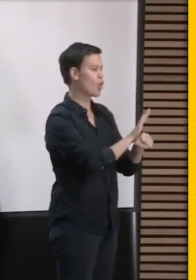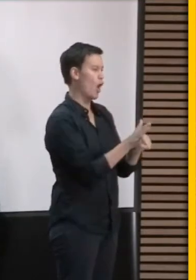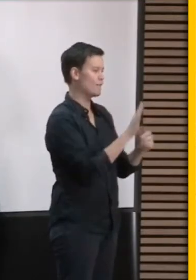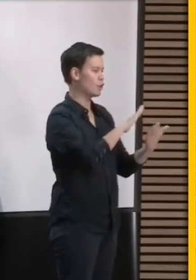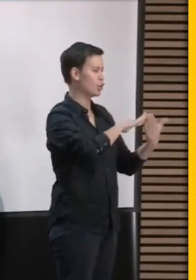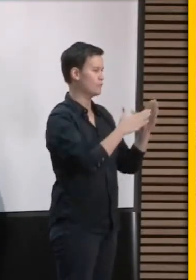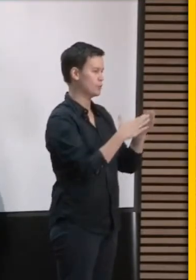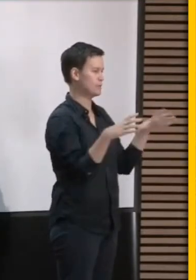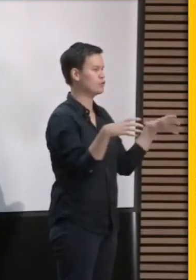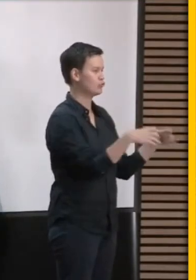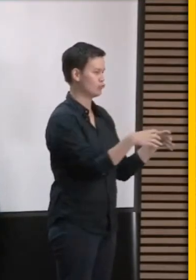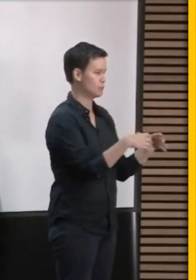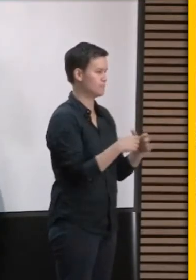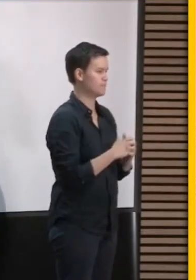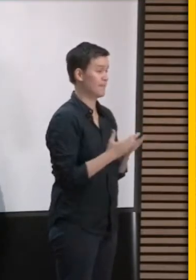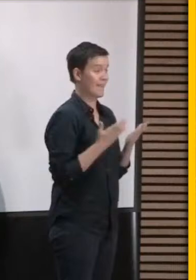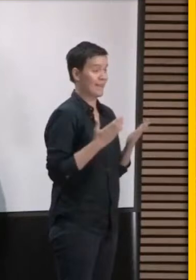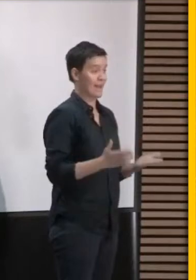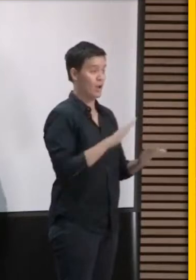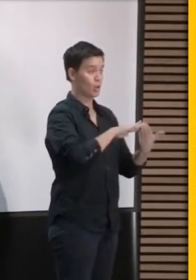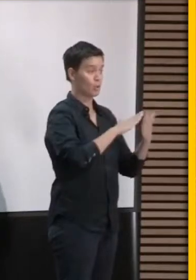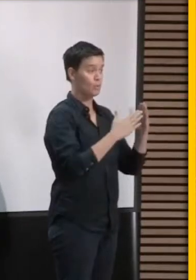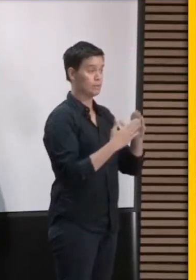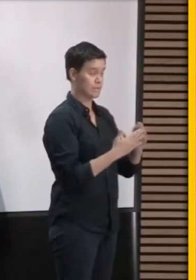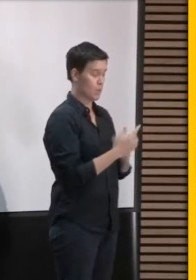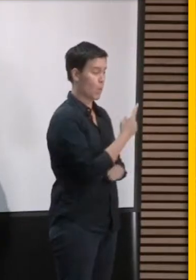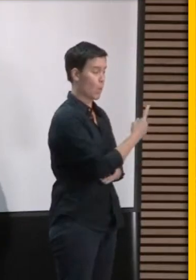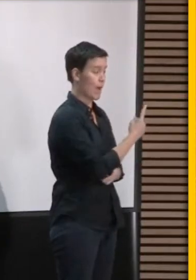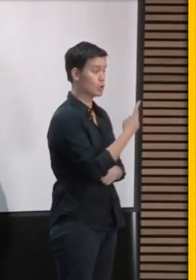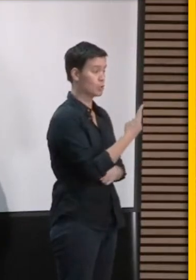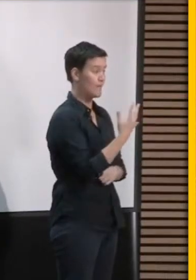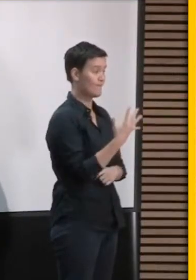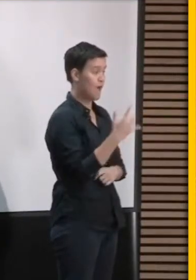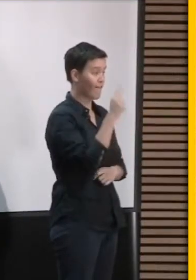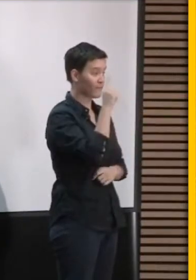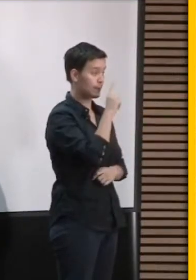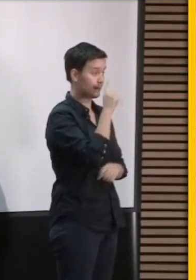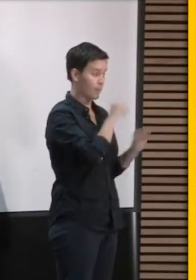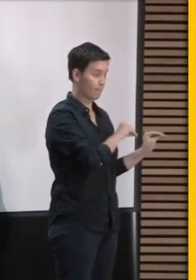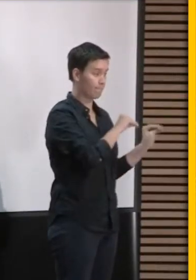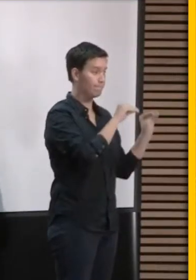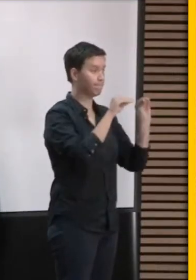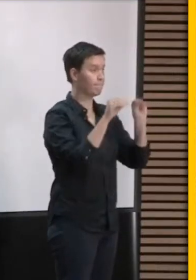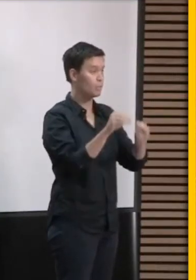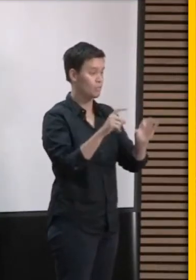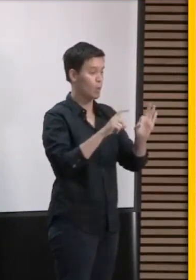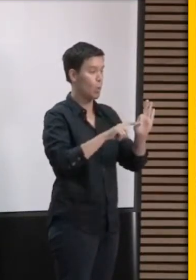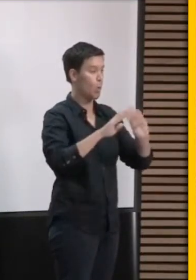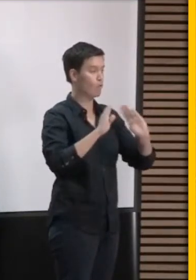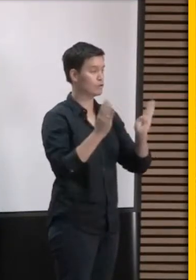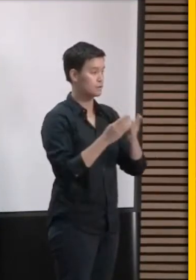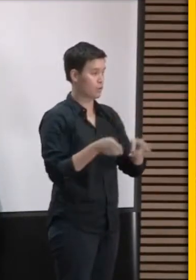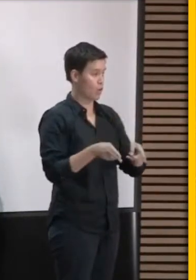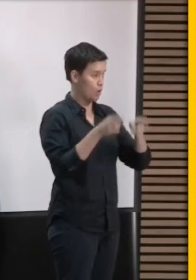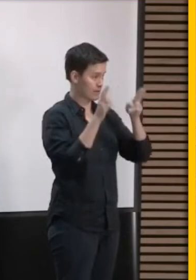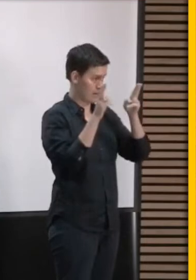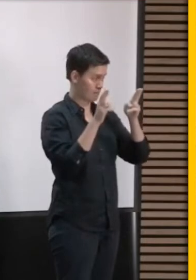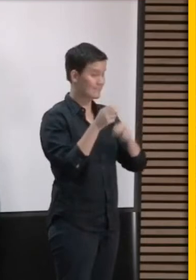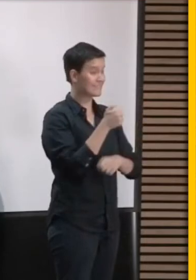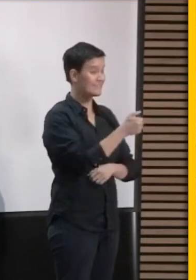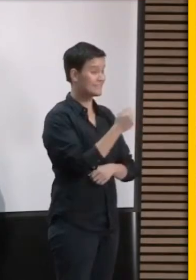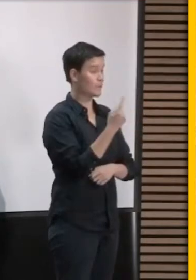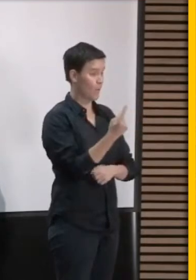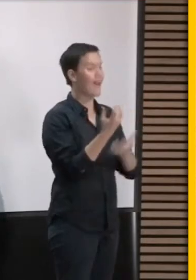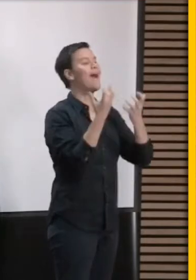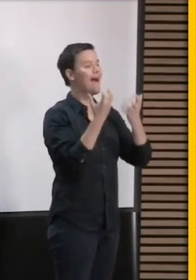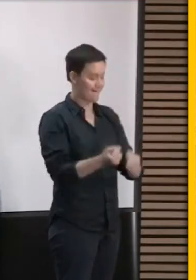now 125 people in the community who have been moved into the Auckland quarantine facility, and that includes 61 people